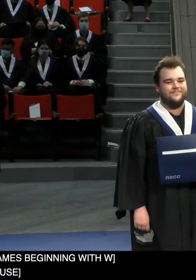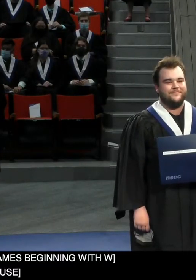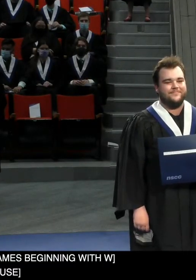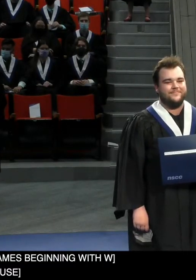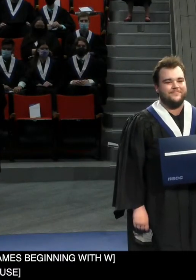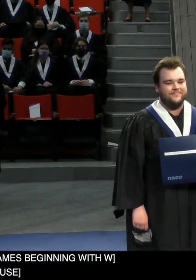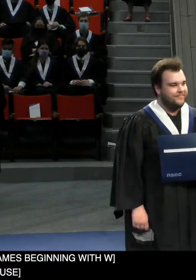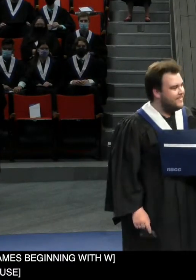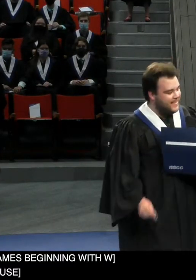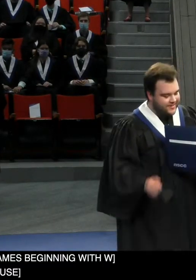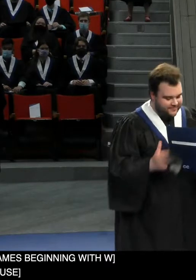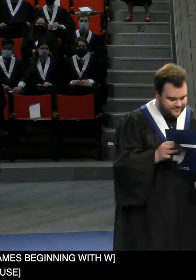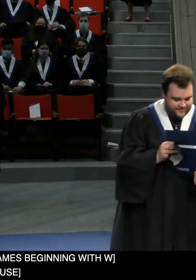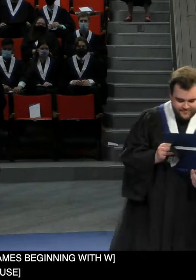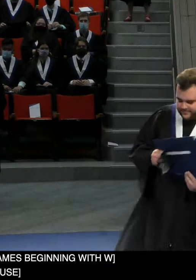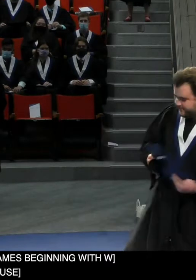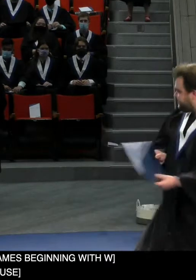Victoria Dennis.